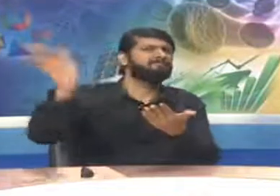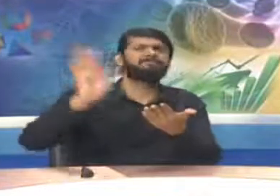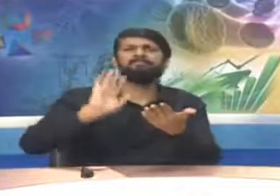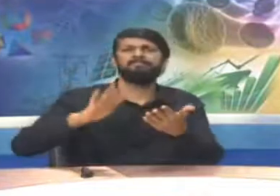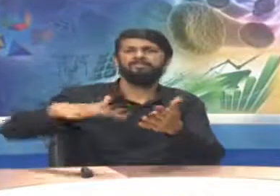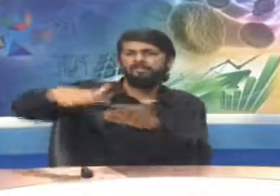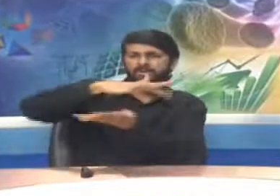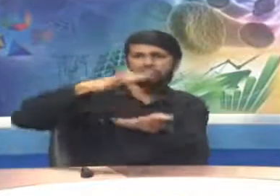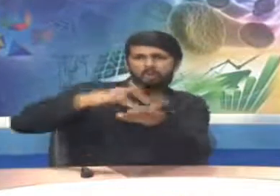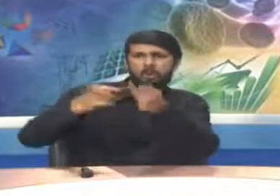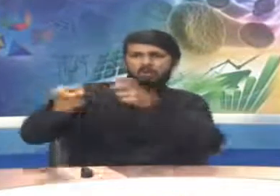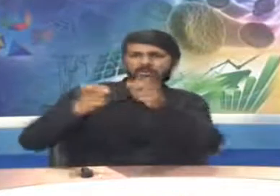Rajya